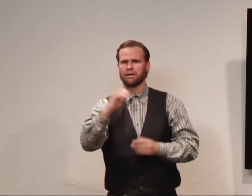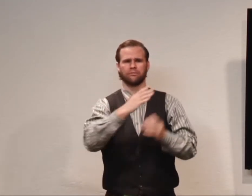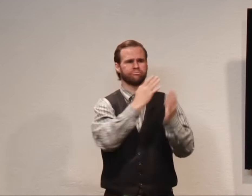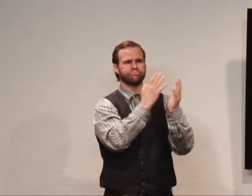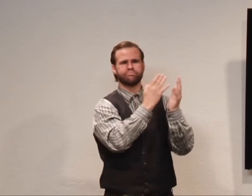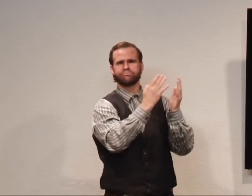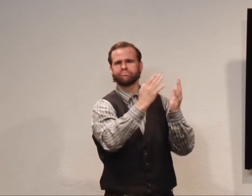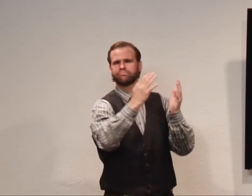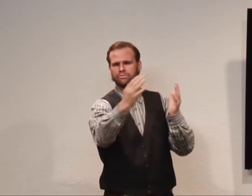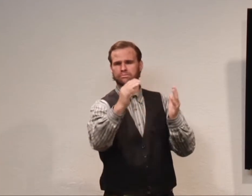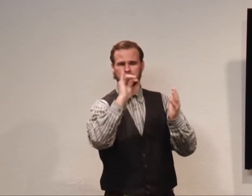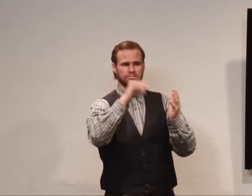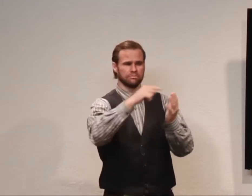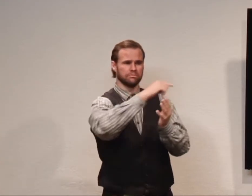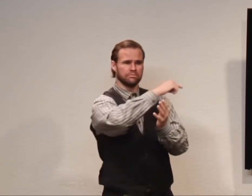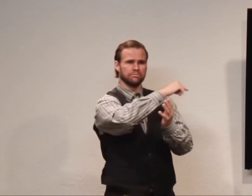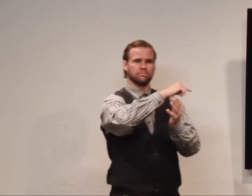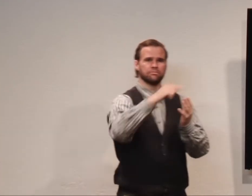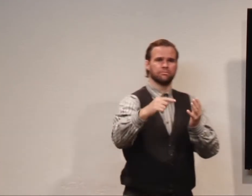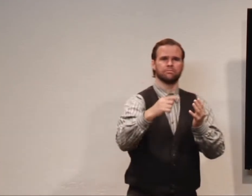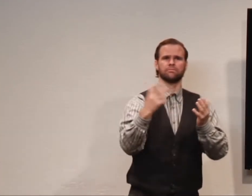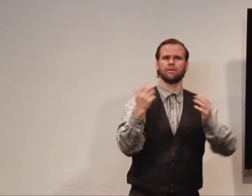Abraham, Isaac,